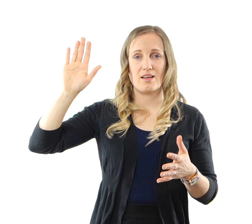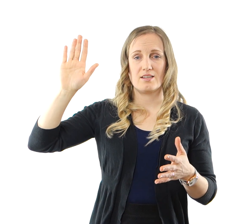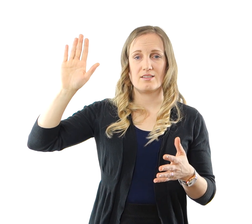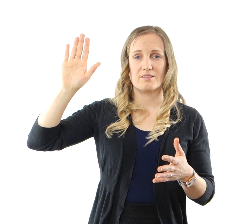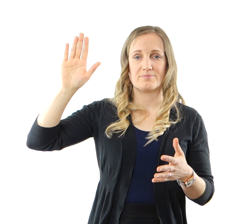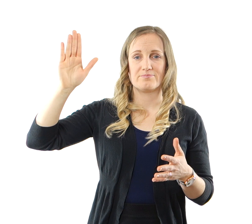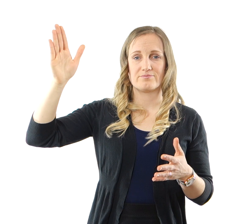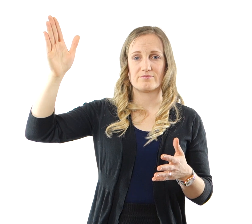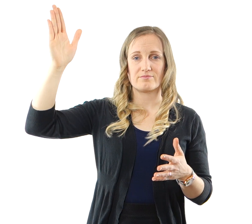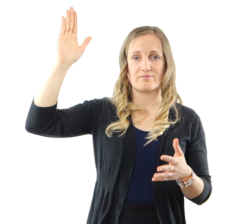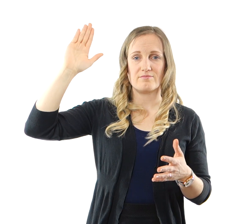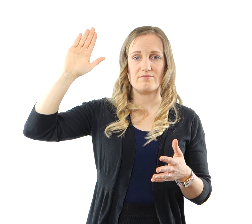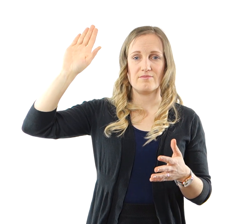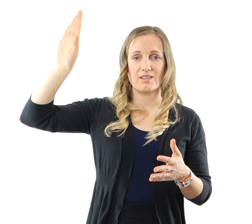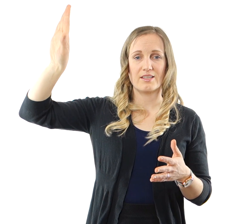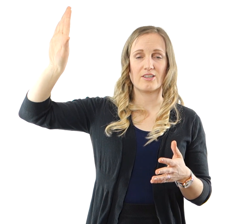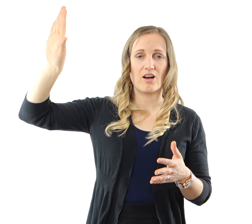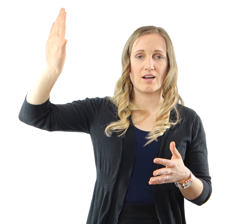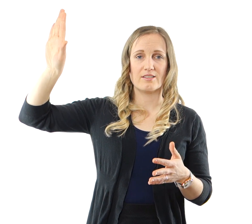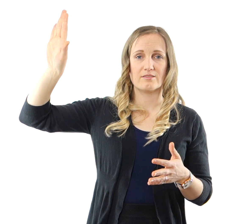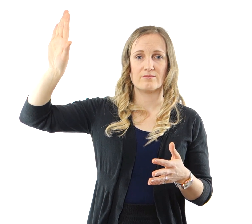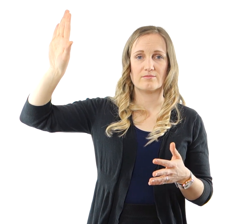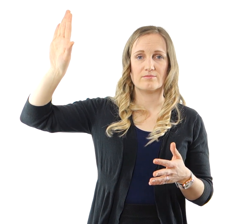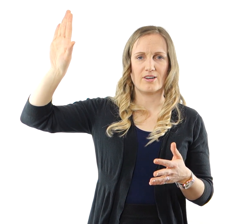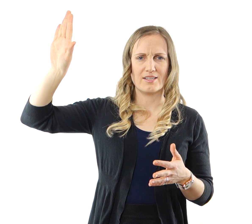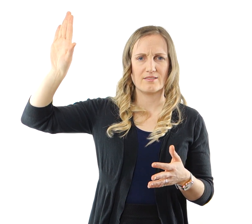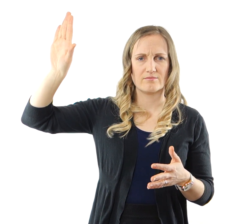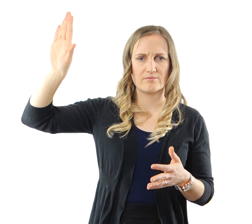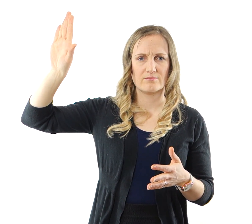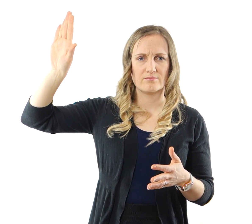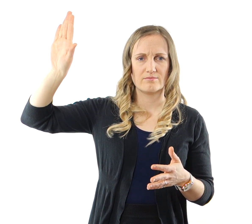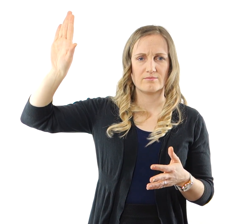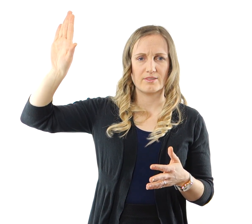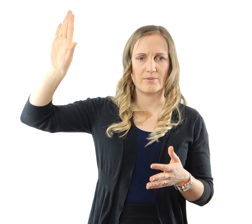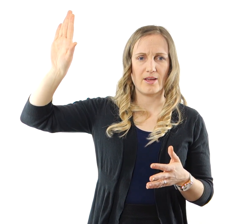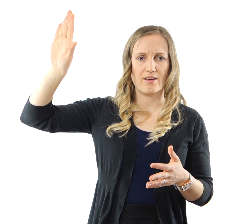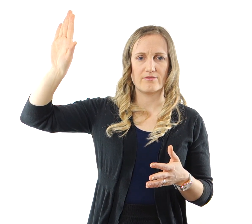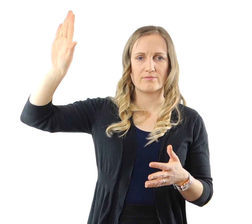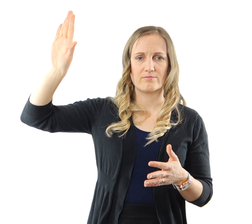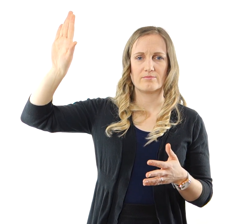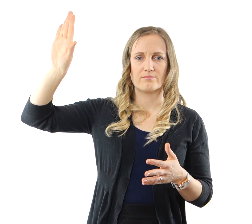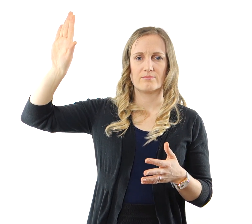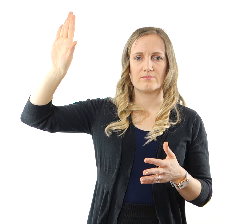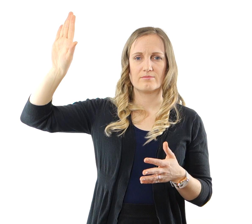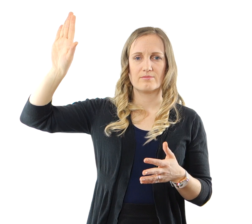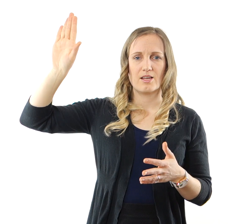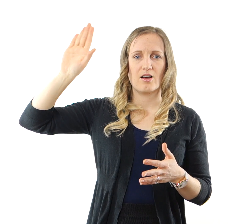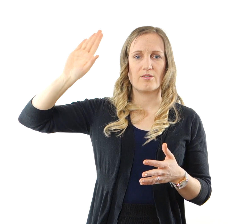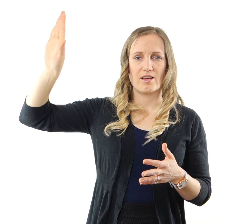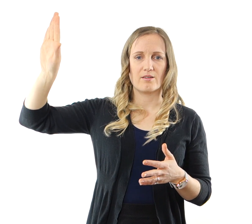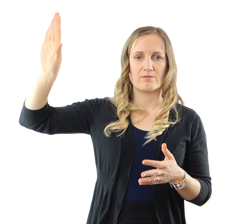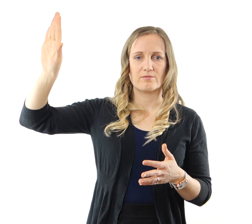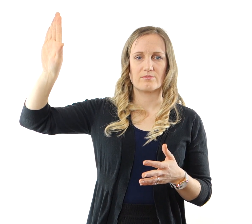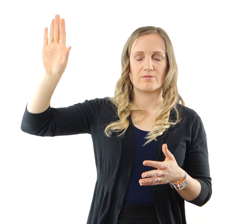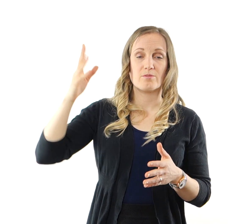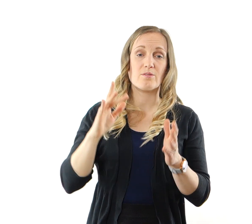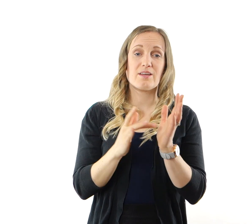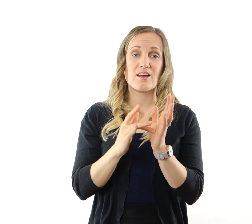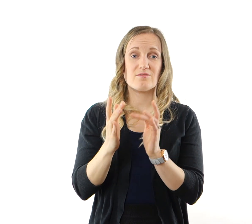signed like God, right? I think we have. Oh yeah. Well, we